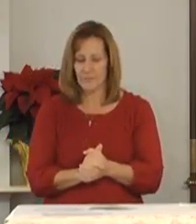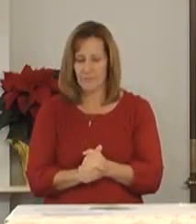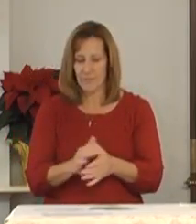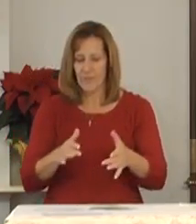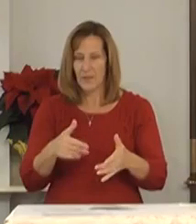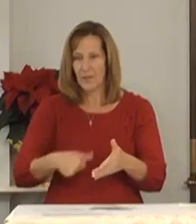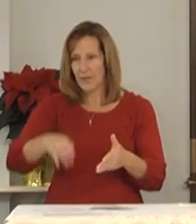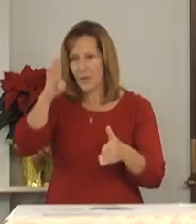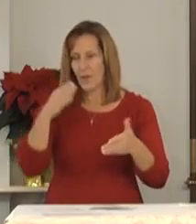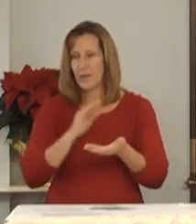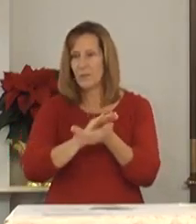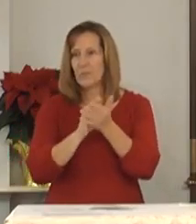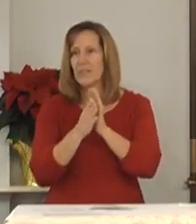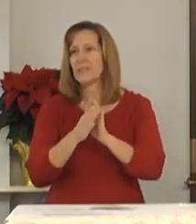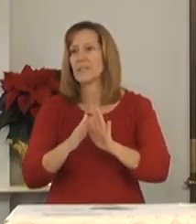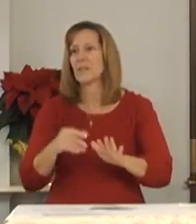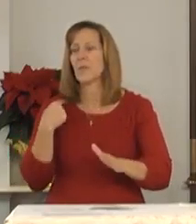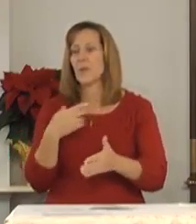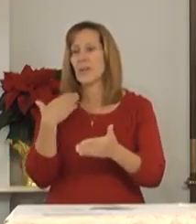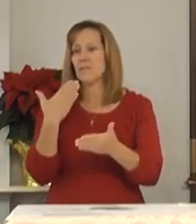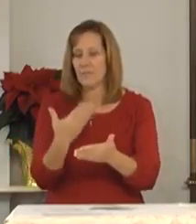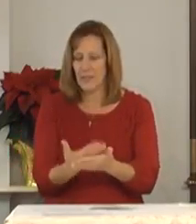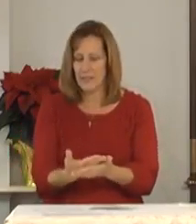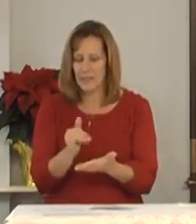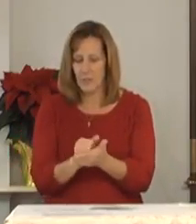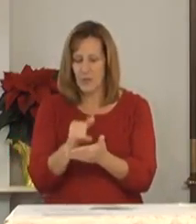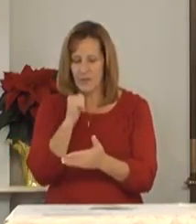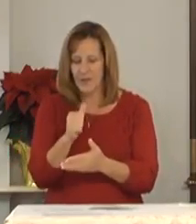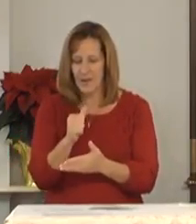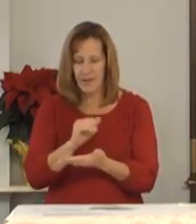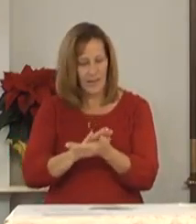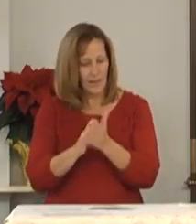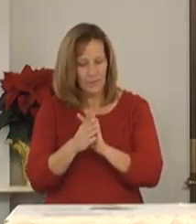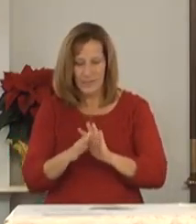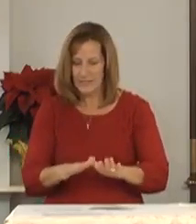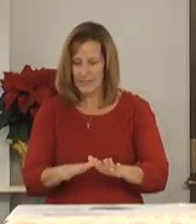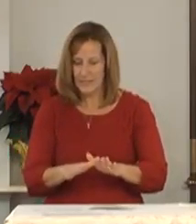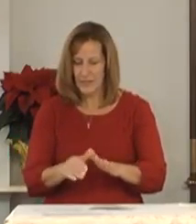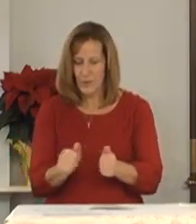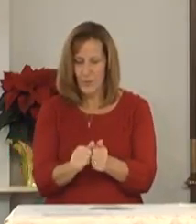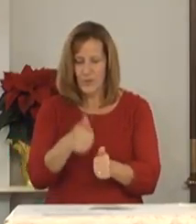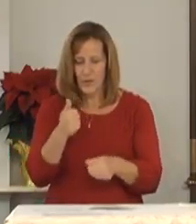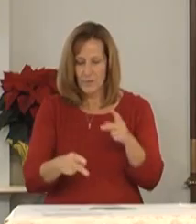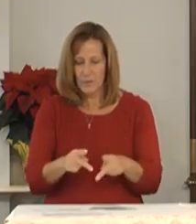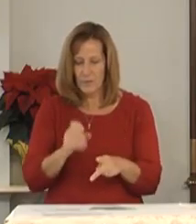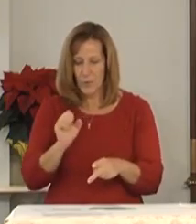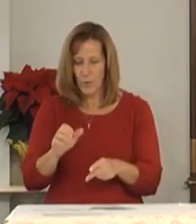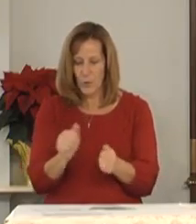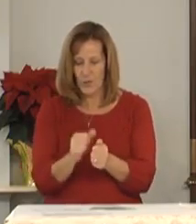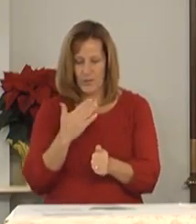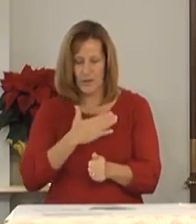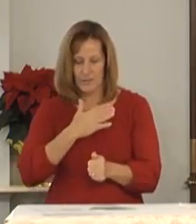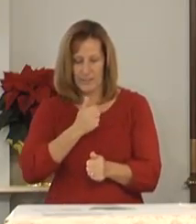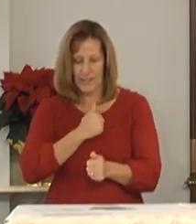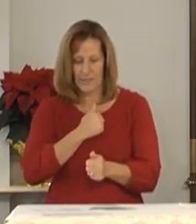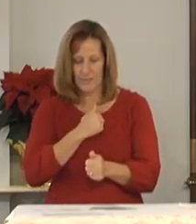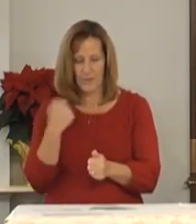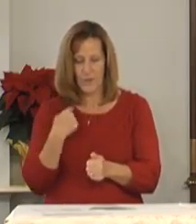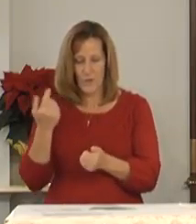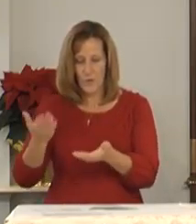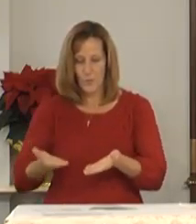God of peace, we confess that we are not at peace with others or with